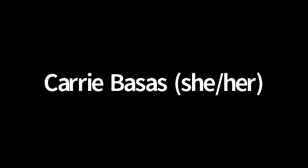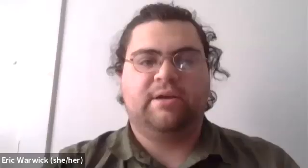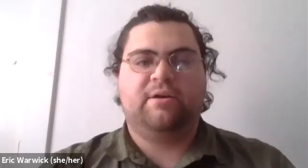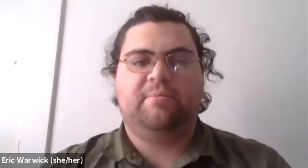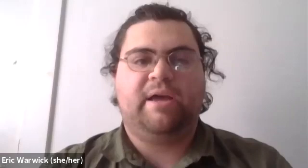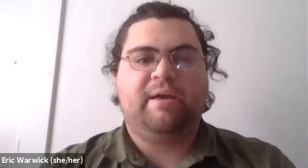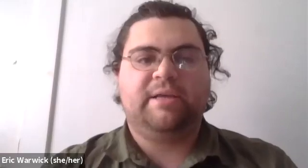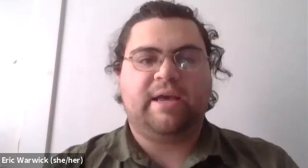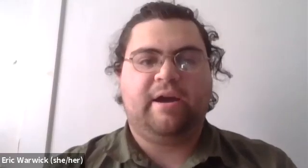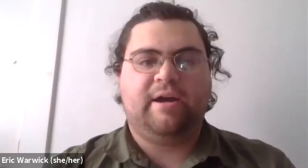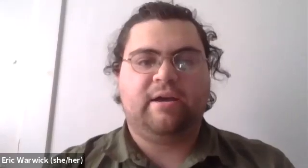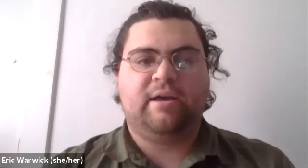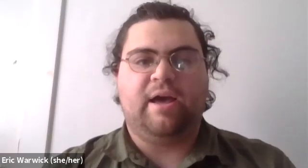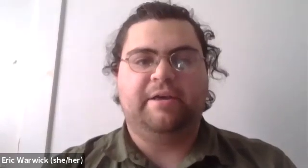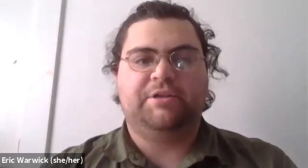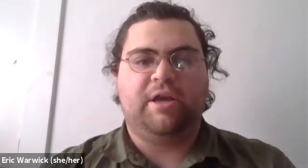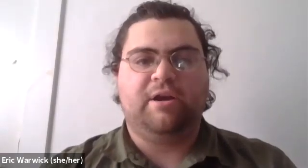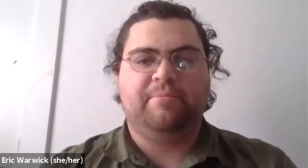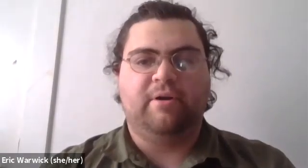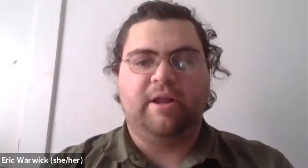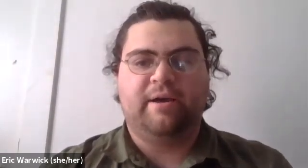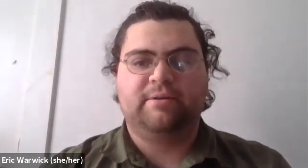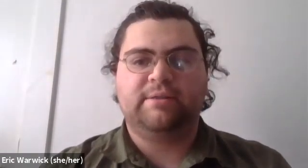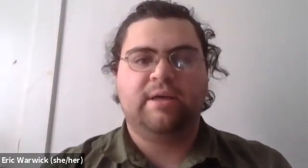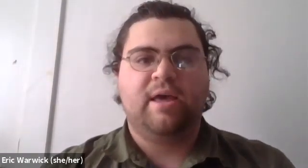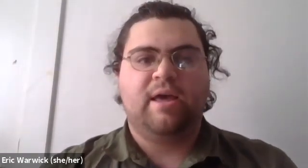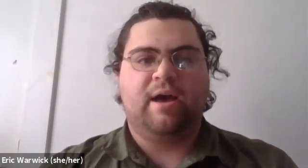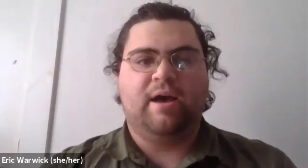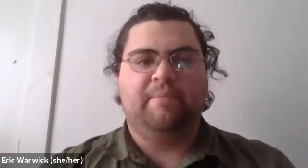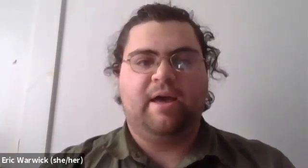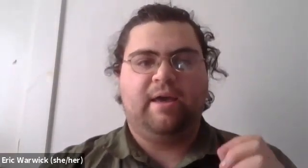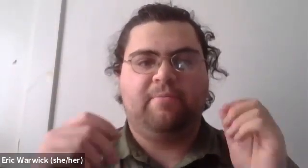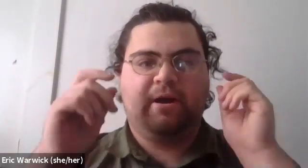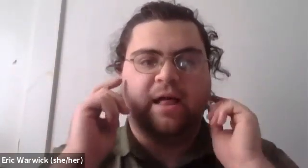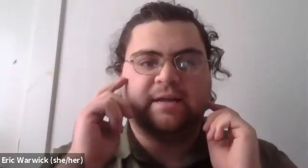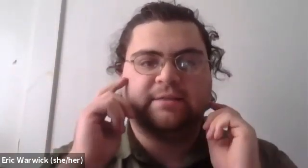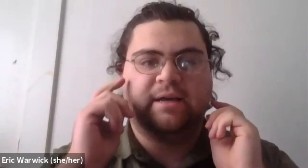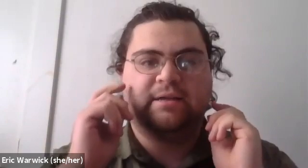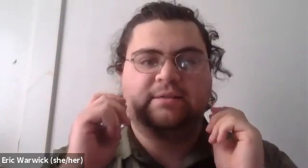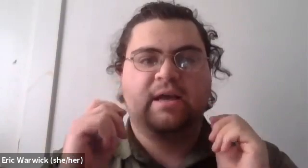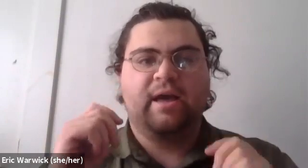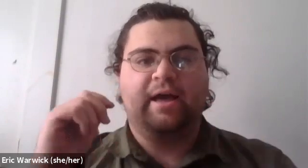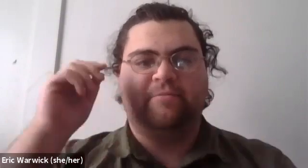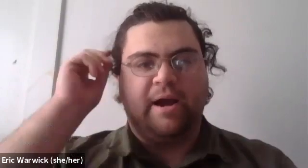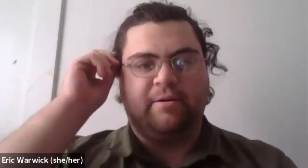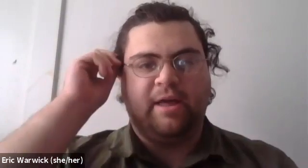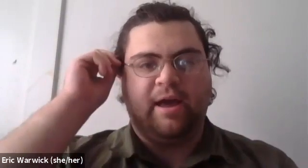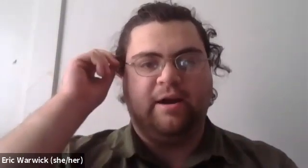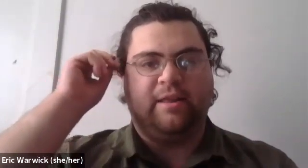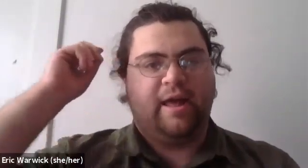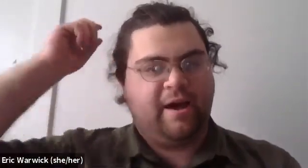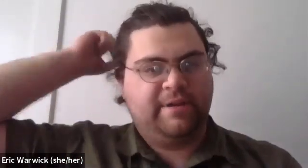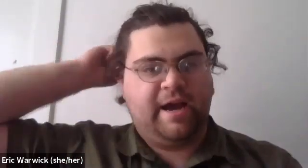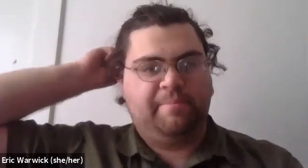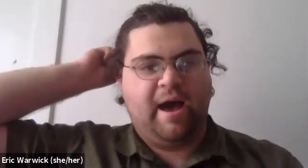Yeah, so my name is Eric. I use she, her pronouns. I wear glasses. I have brown